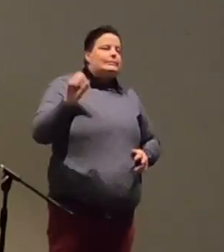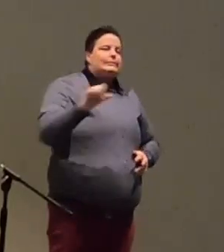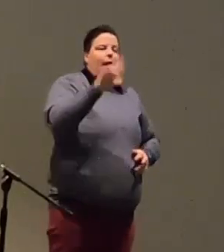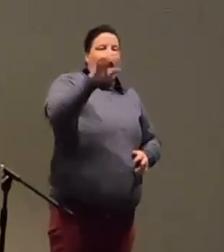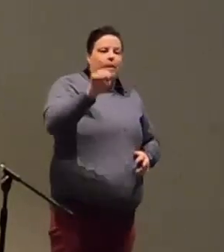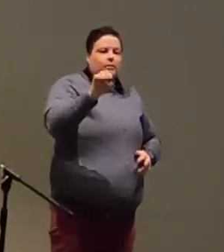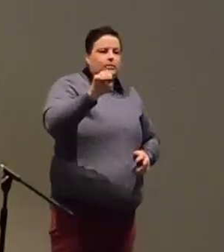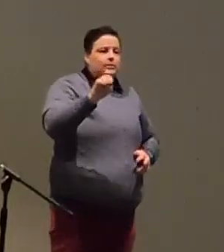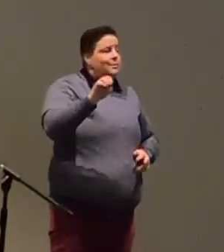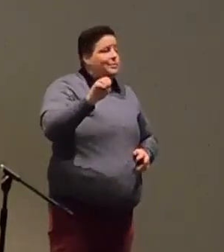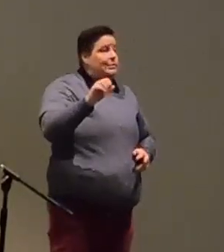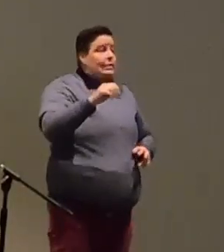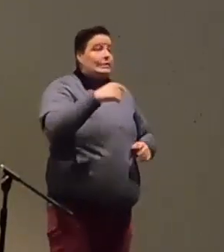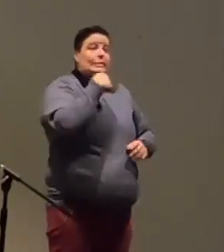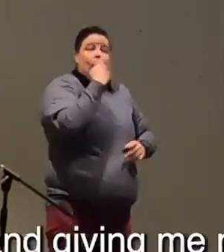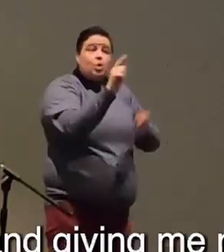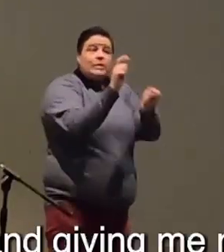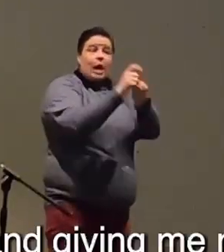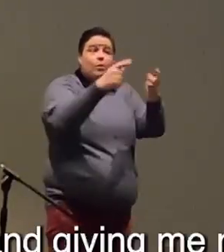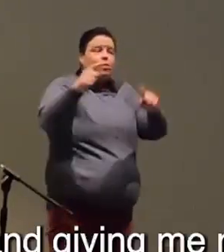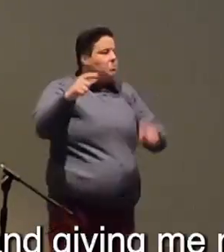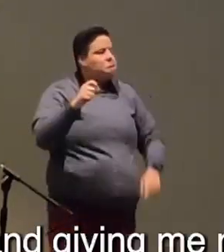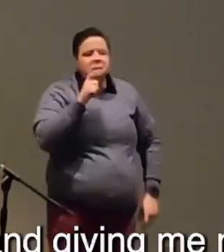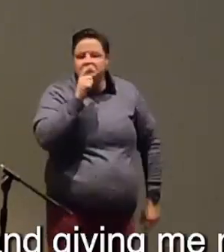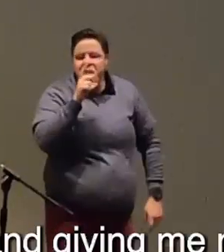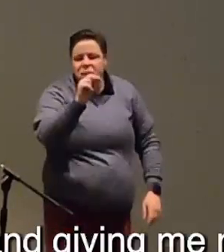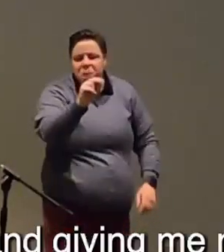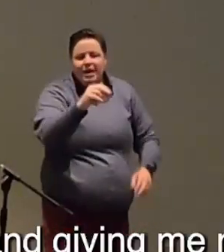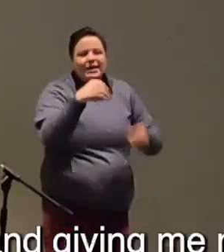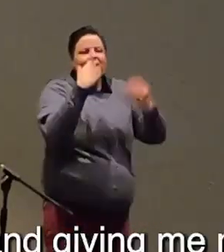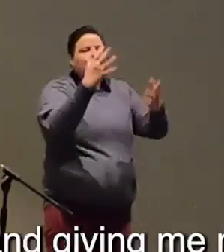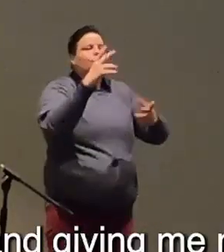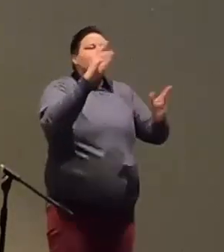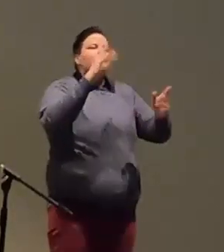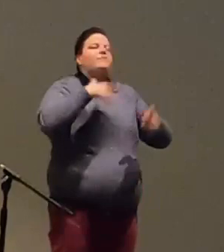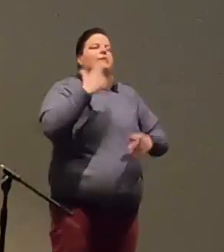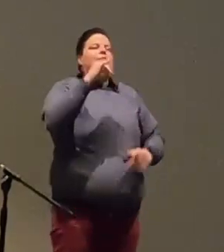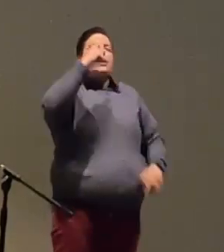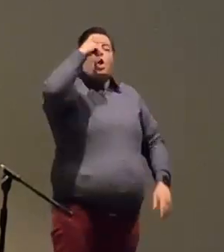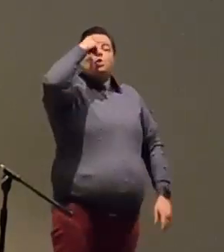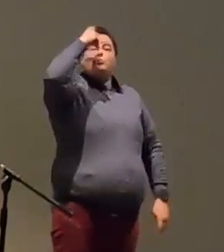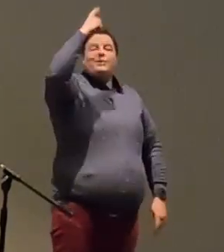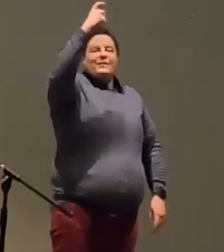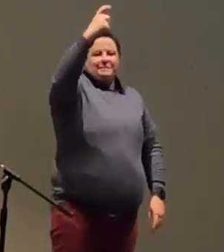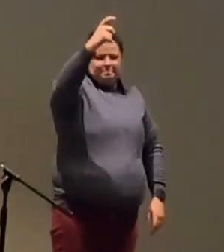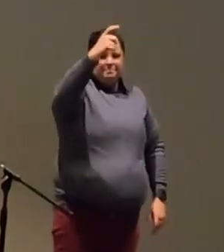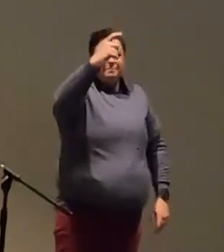is not really telling you what's going on and giving you more of this dreamlike scene.